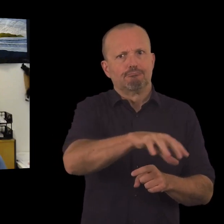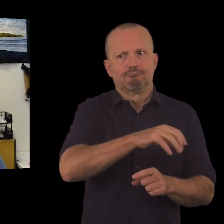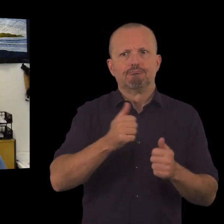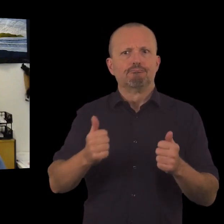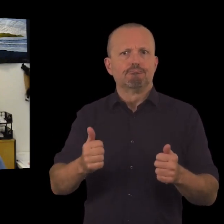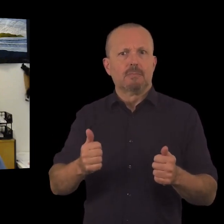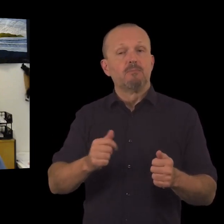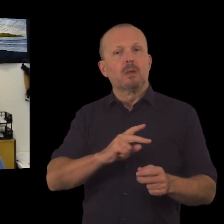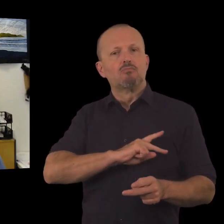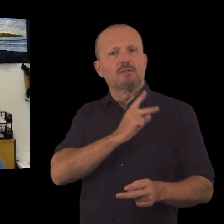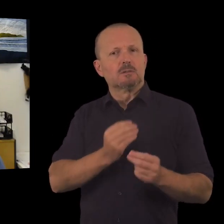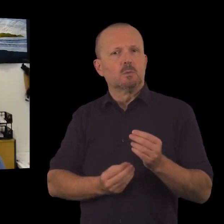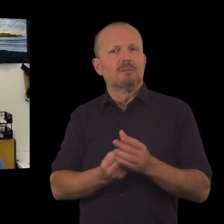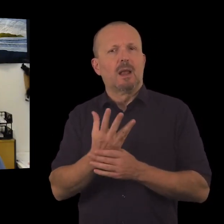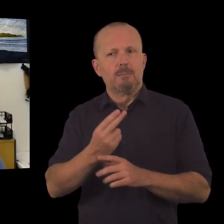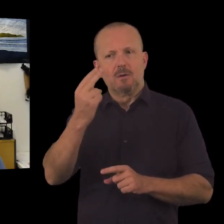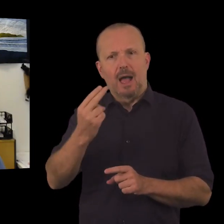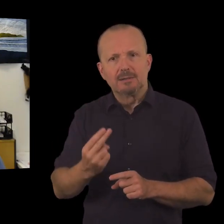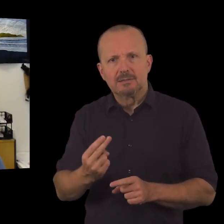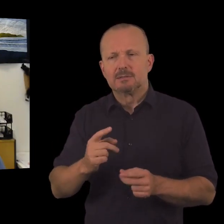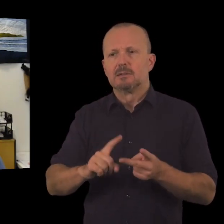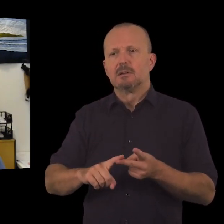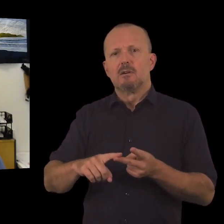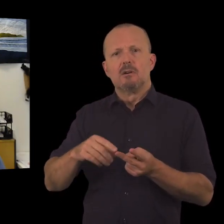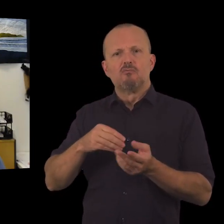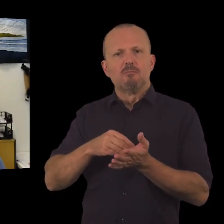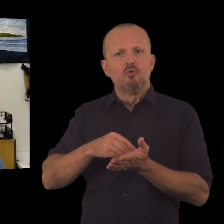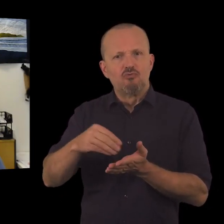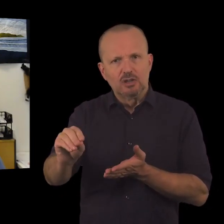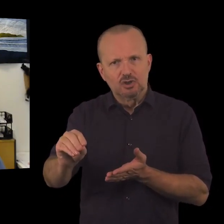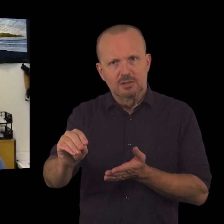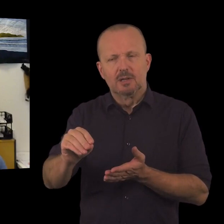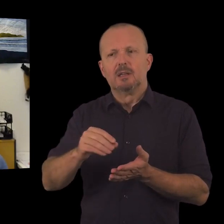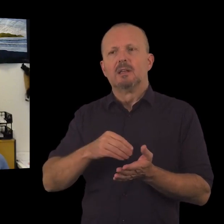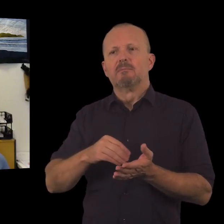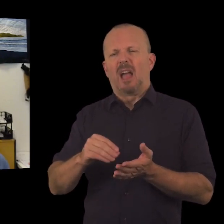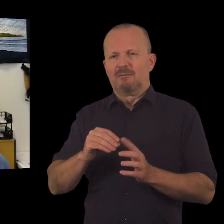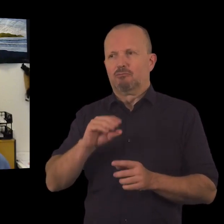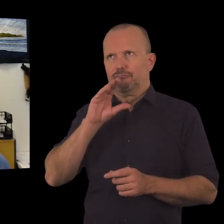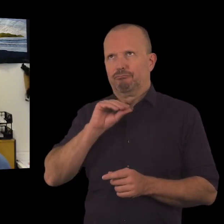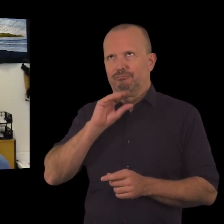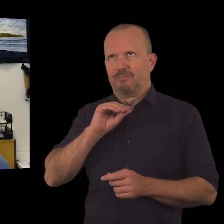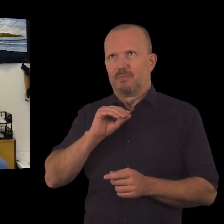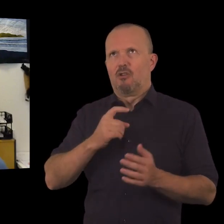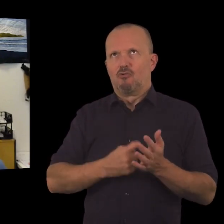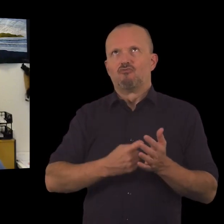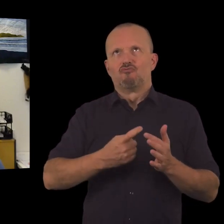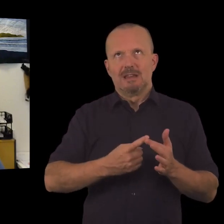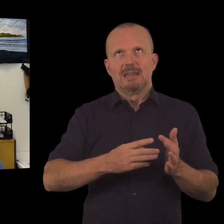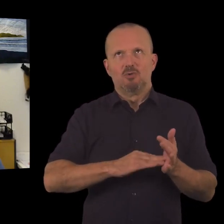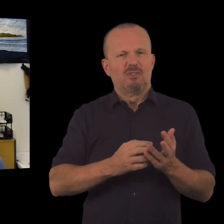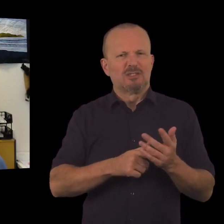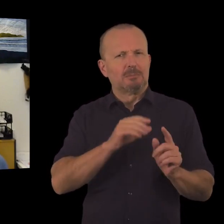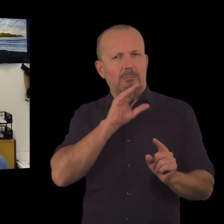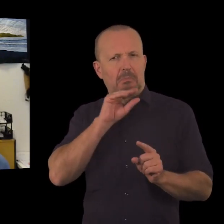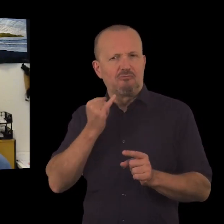the professional development of artists, their remuneration. I'll say that again, the remuneration, I often get that